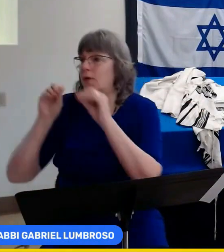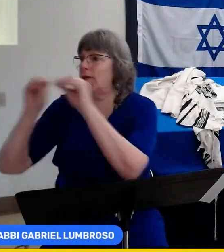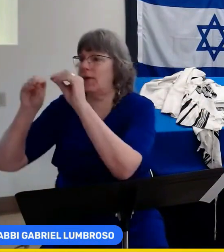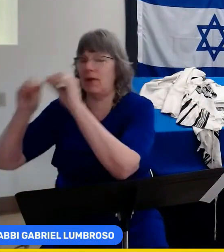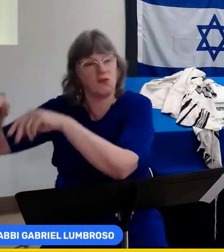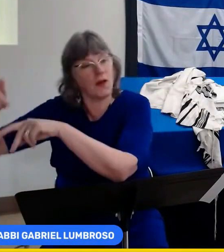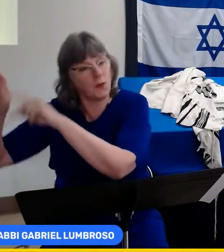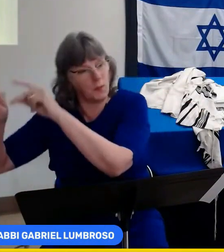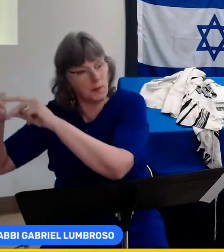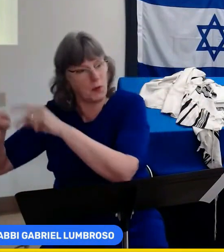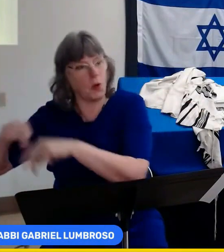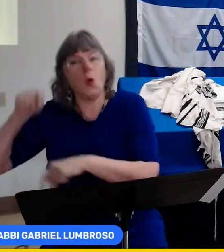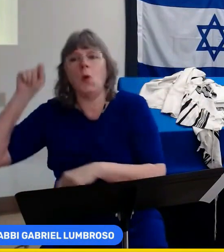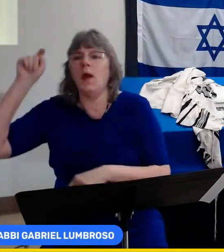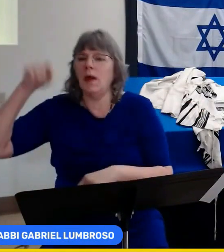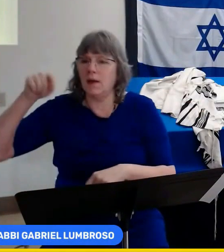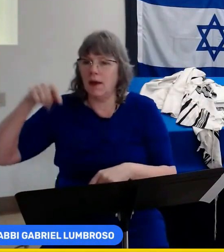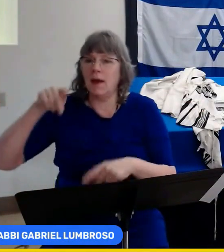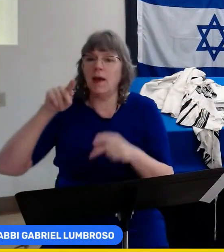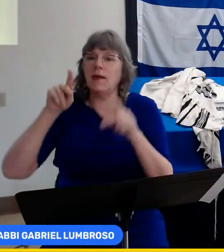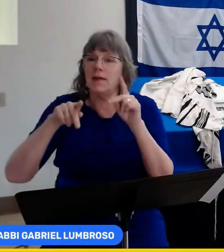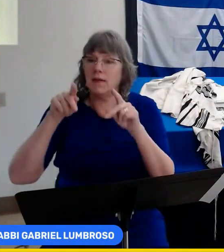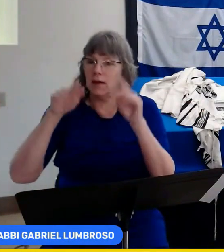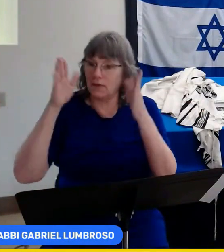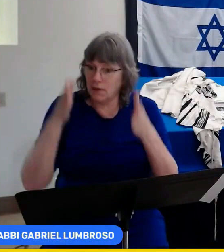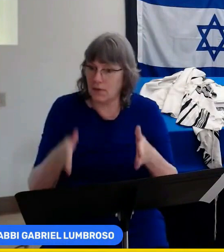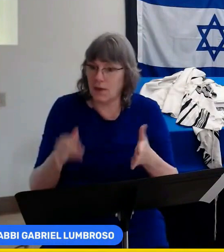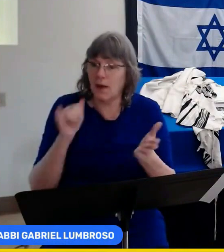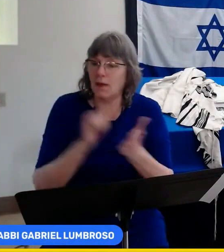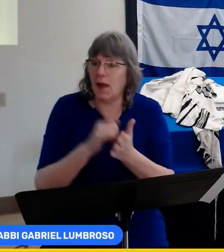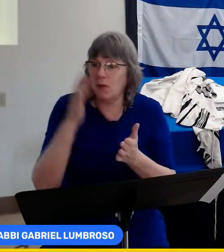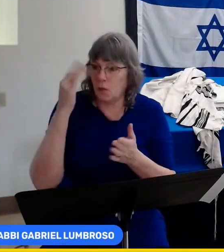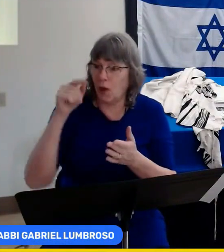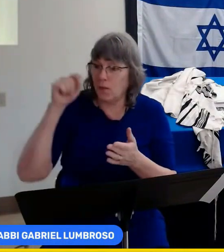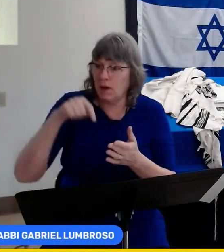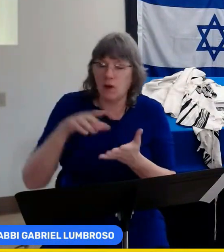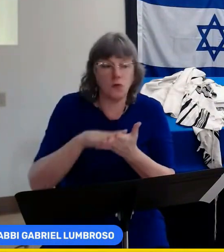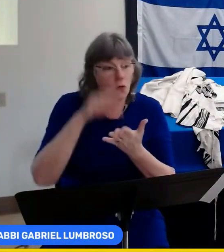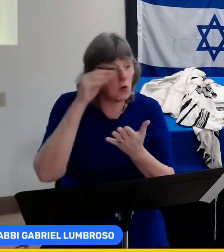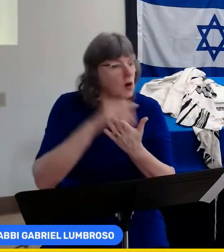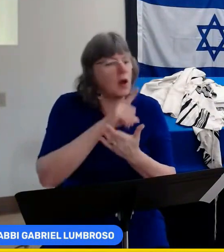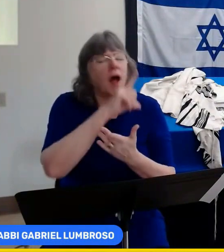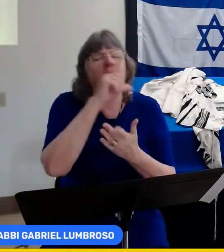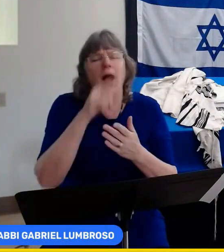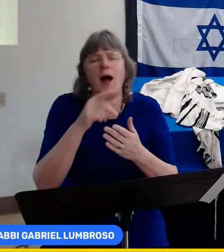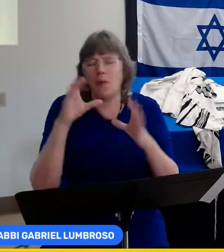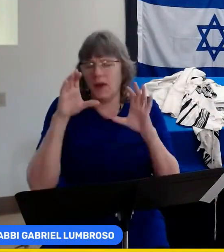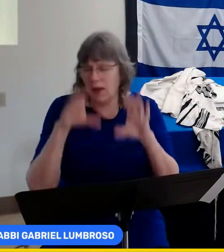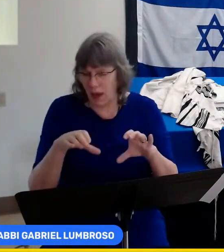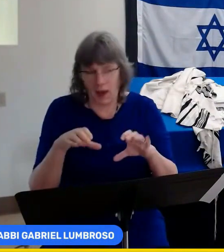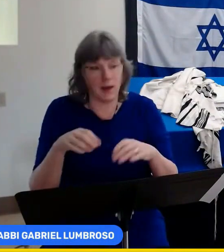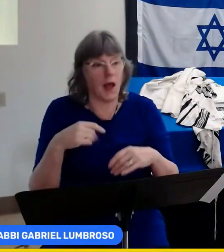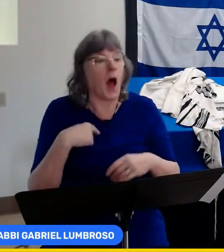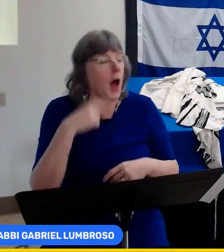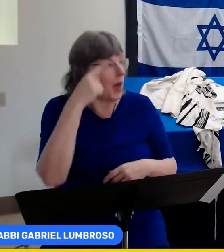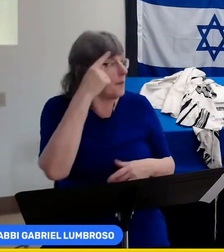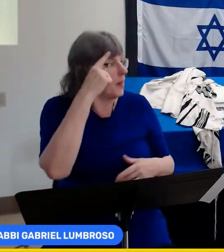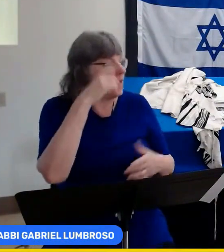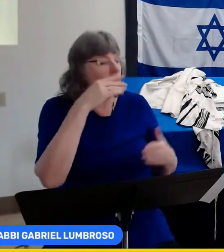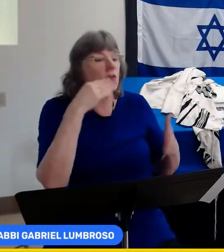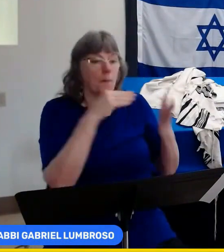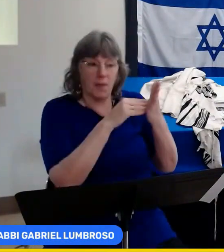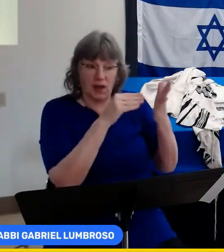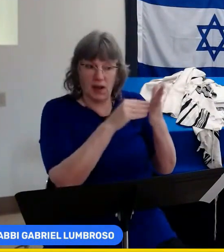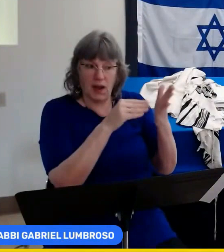need teachers. This is why we need to learn all we can today. I believe this is what the millennium will be about. We'll